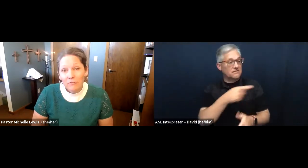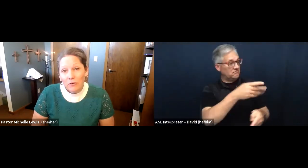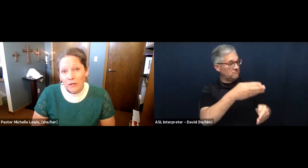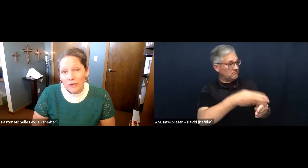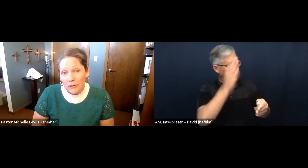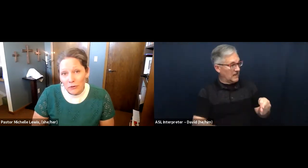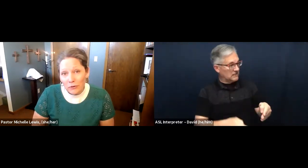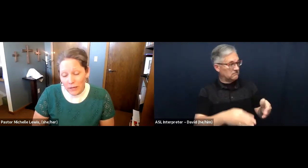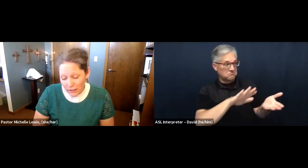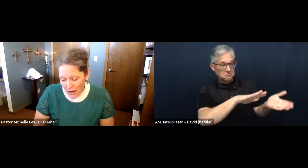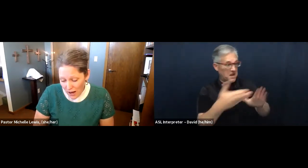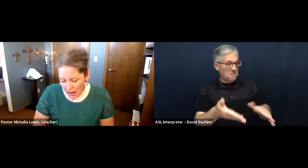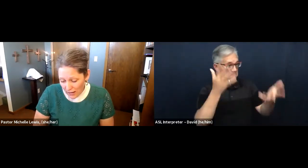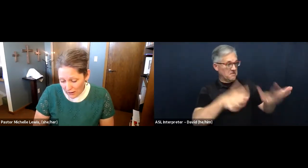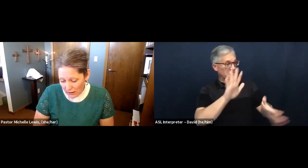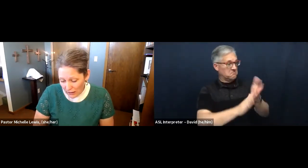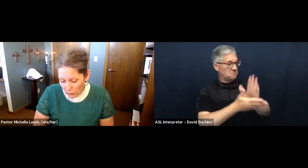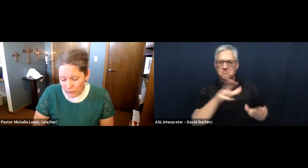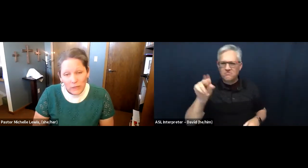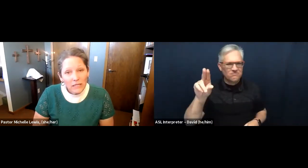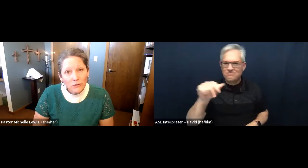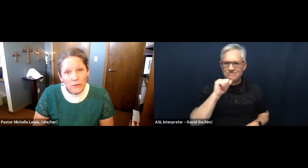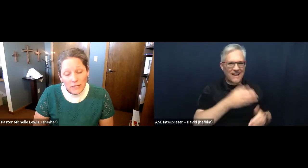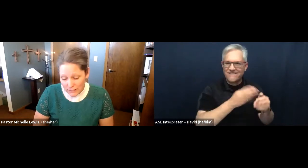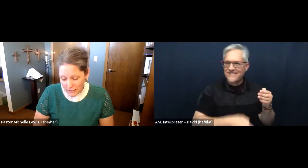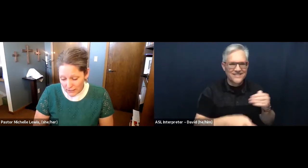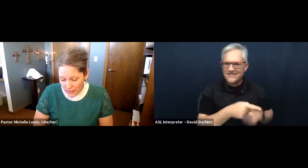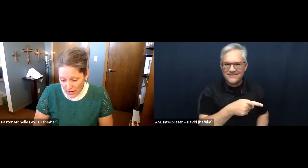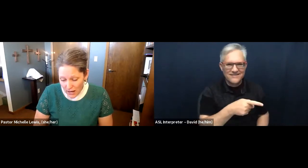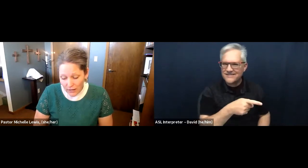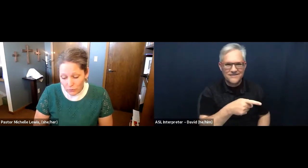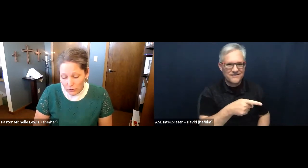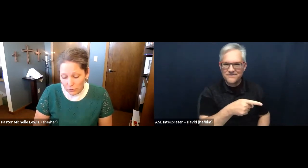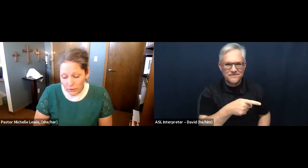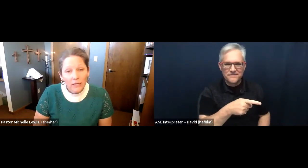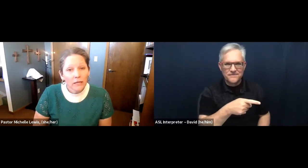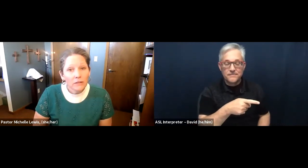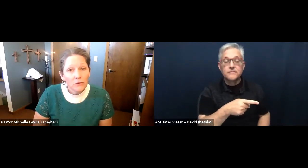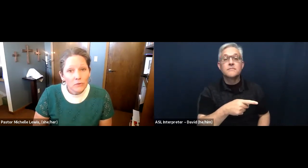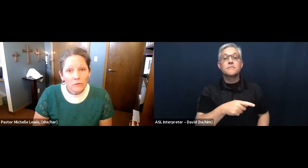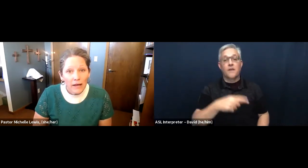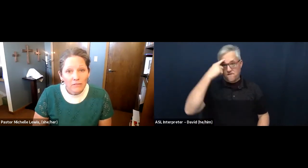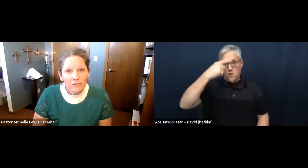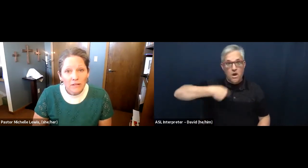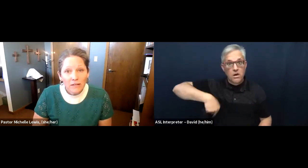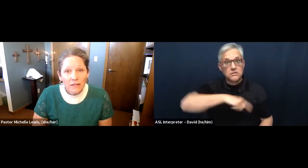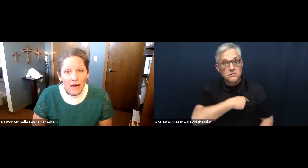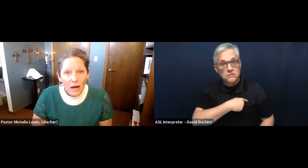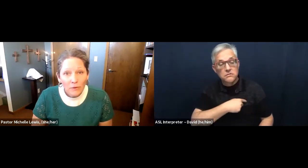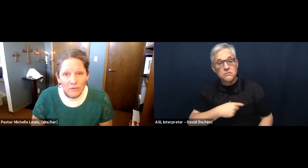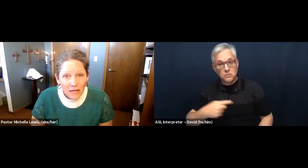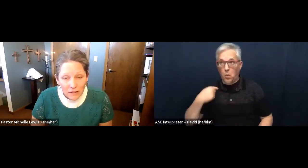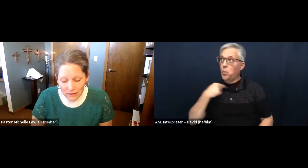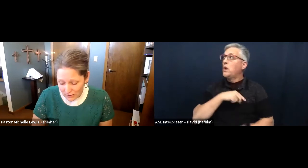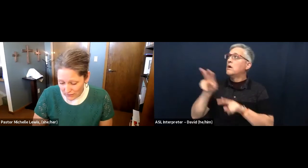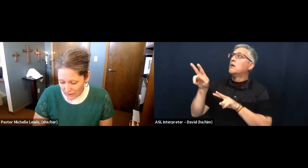And for you and I, when we trust that God will bring new life